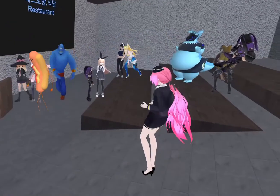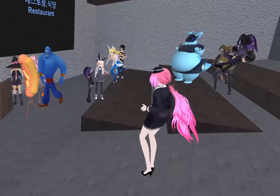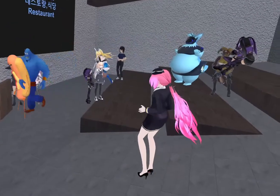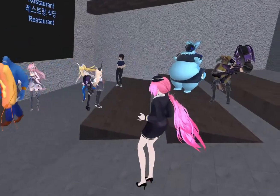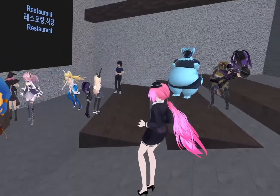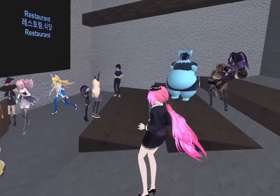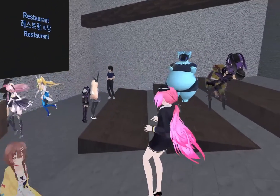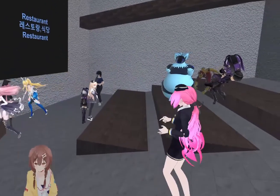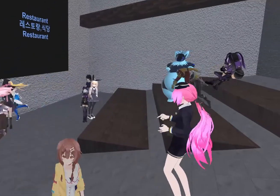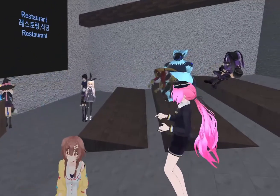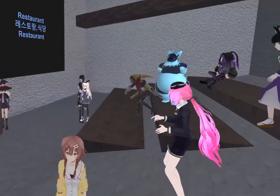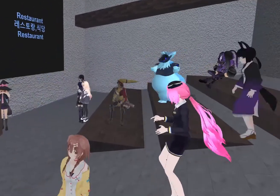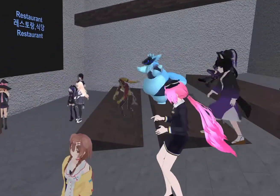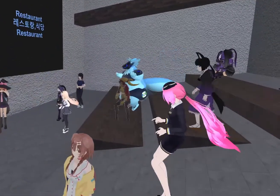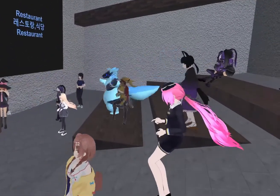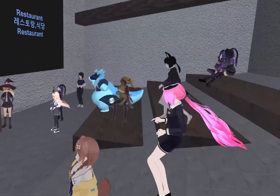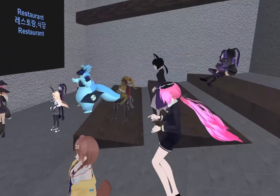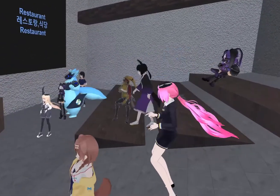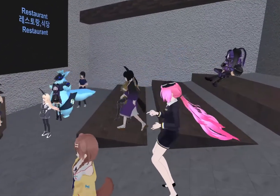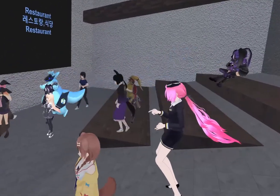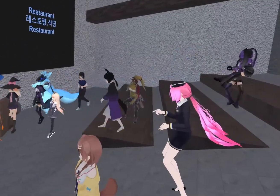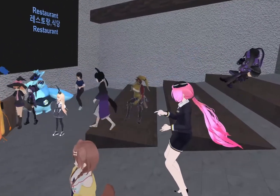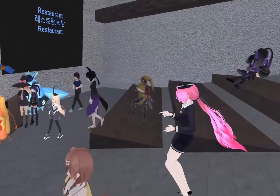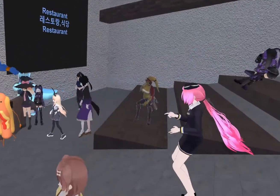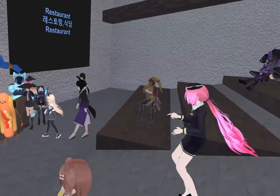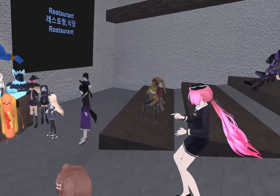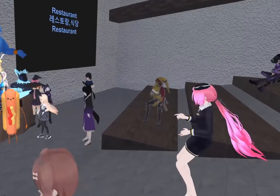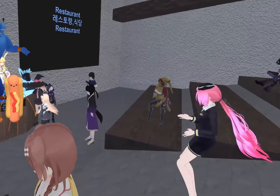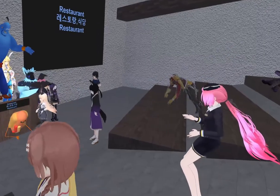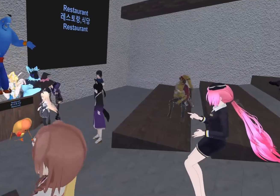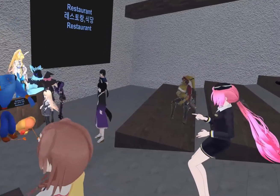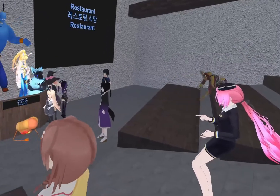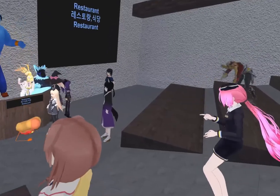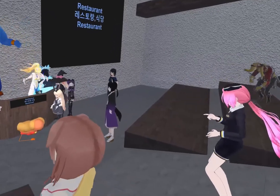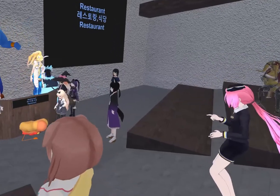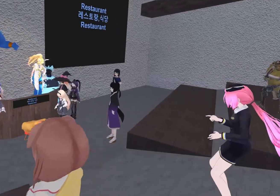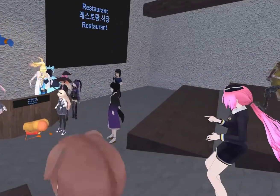the avatar you used for your presentation, whatever you want. And we'll go ahead and take a picture with all